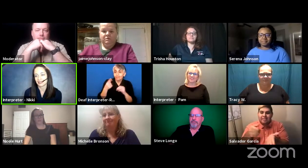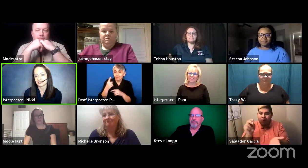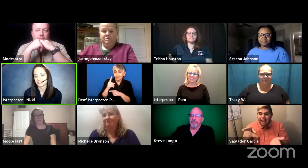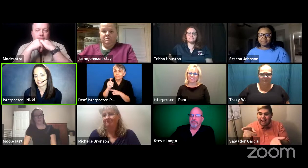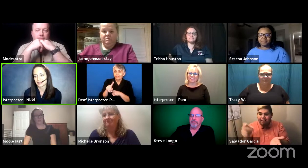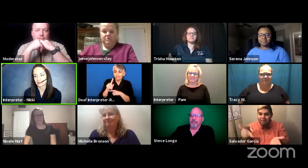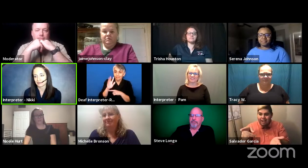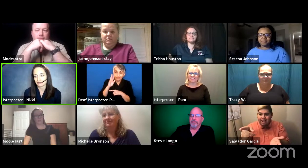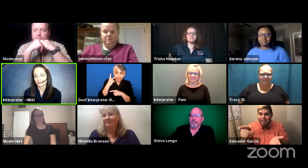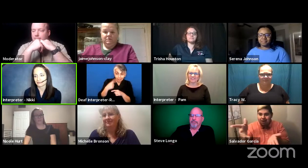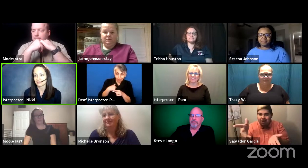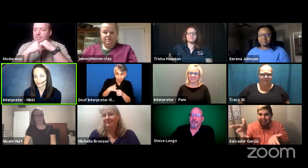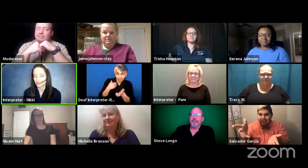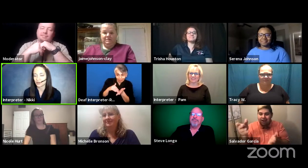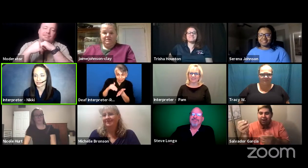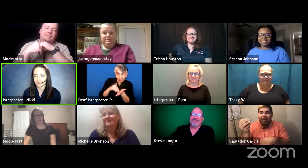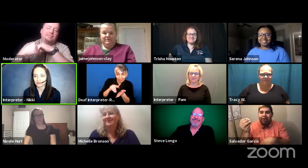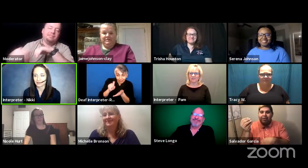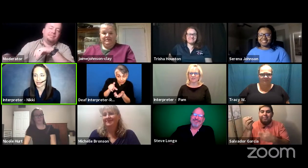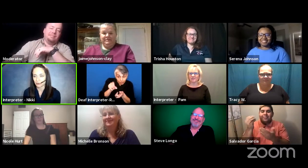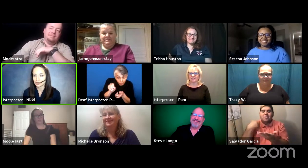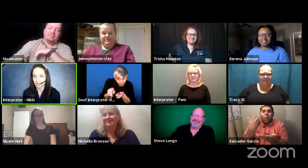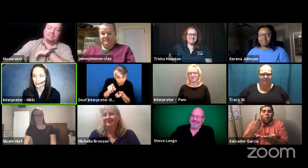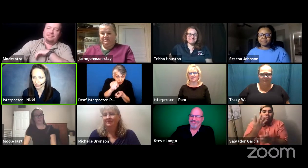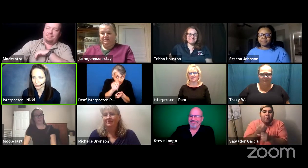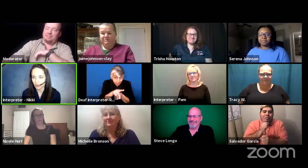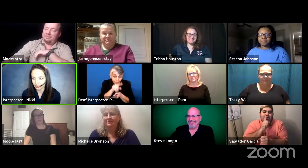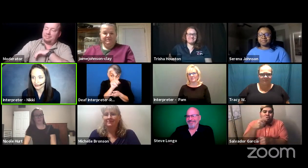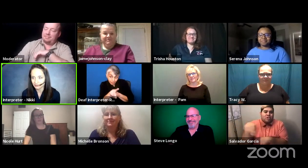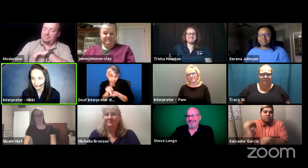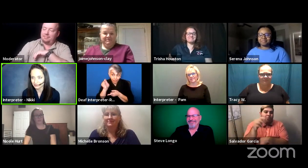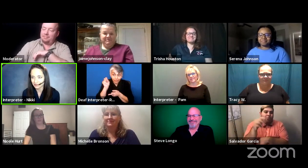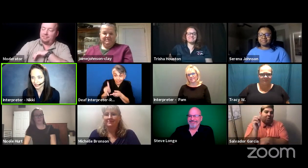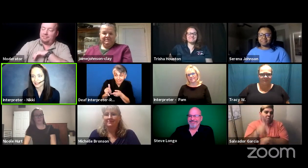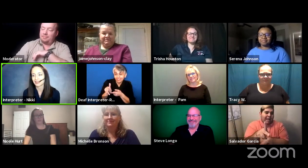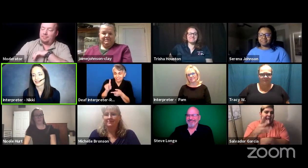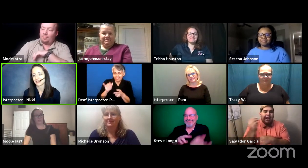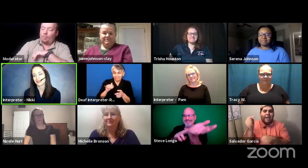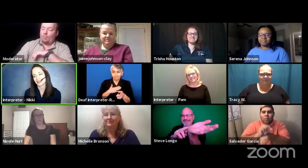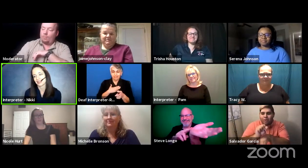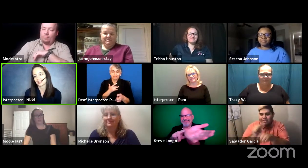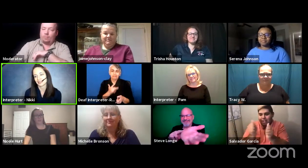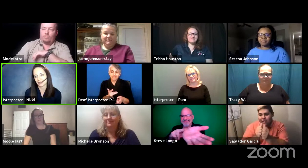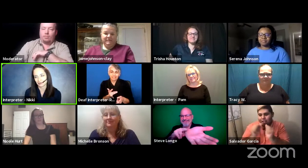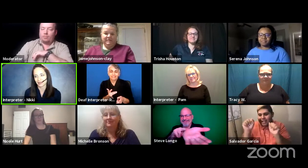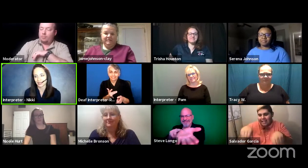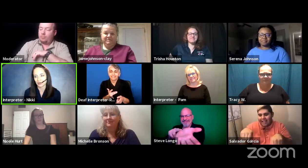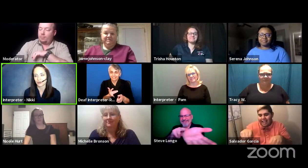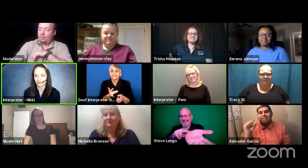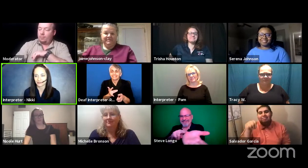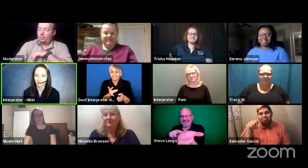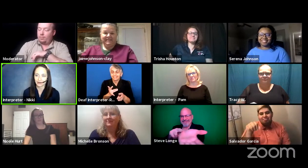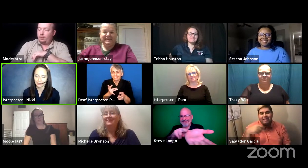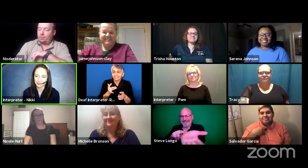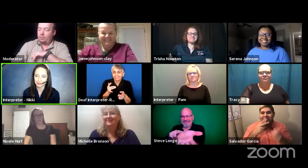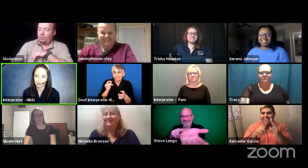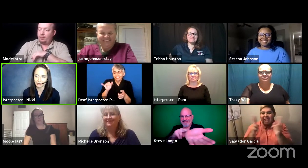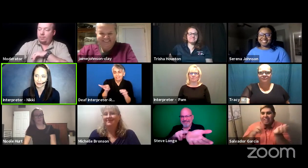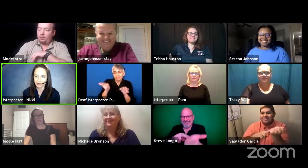and know that I will be checking on you all. And I again work very hard to make sure people are